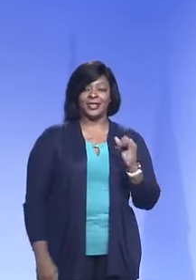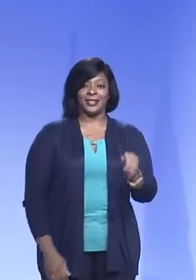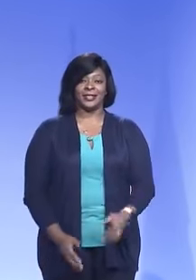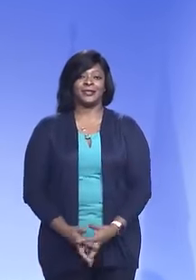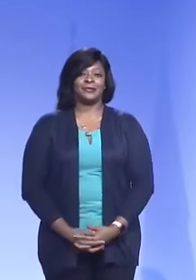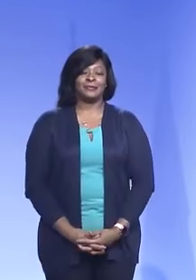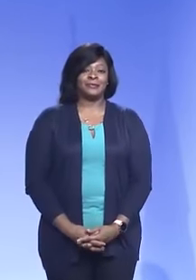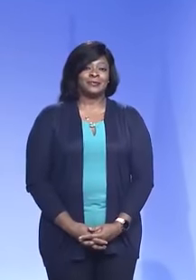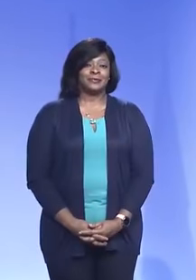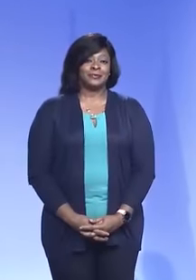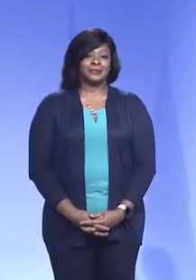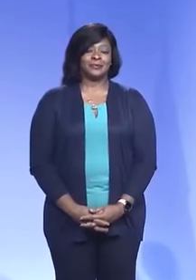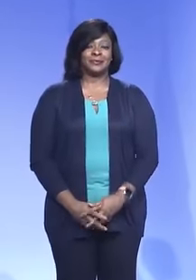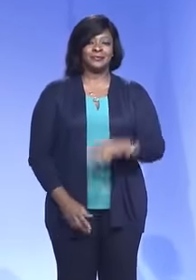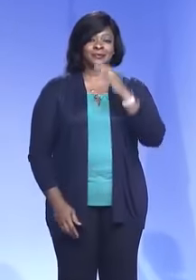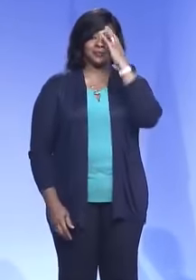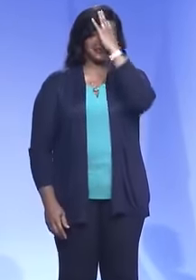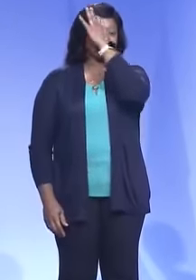go.